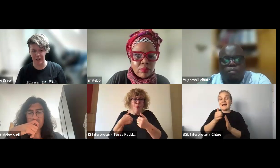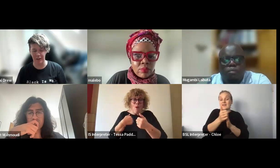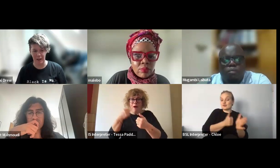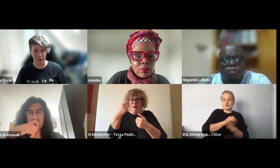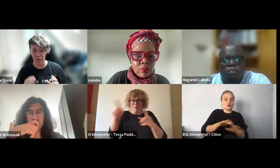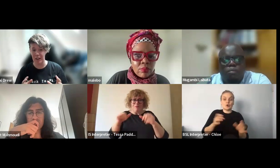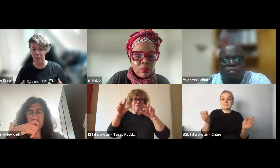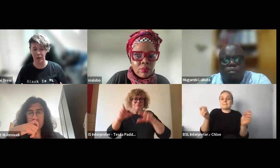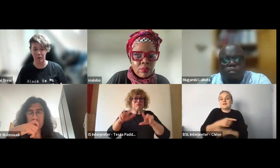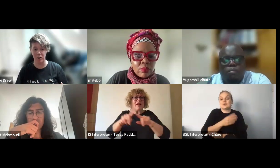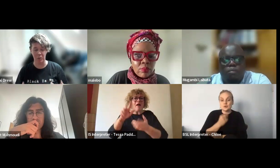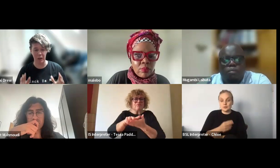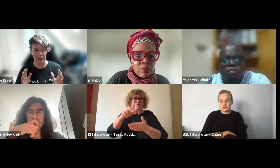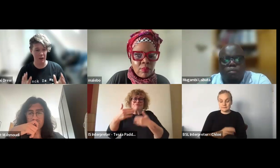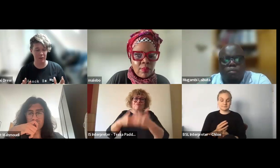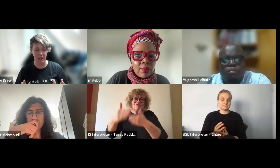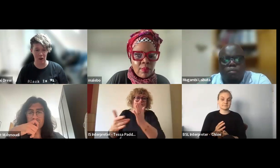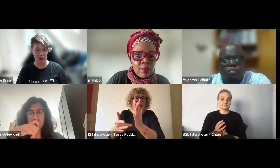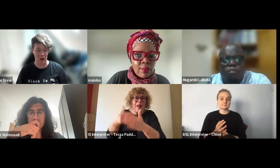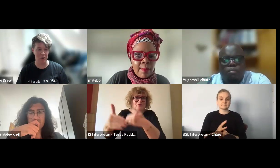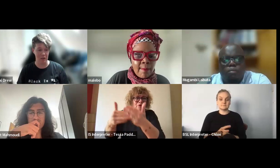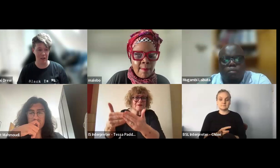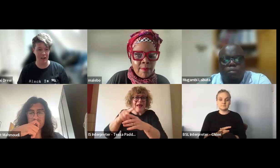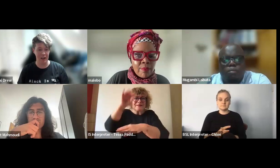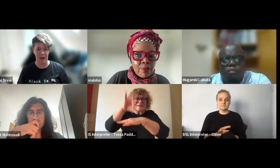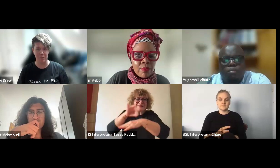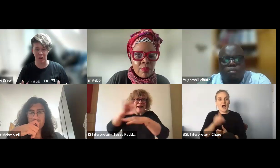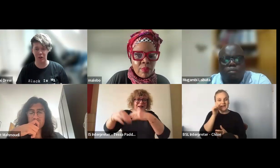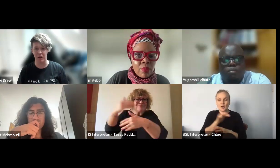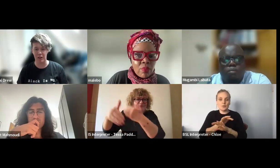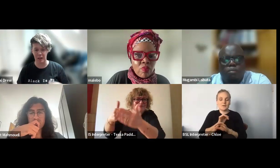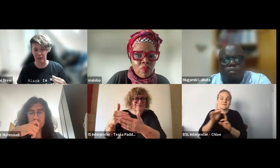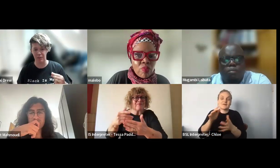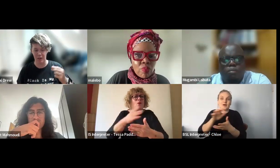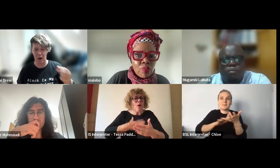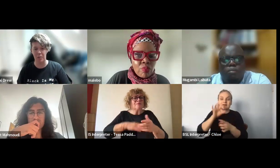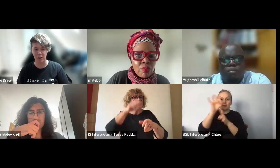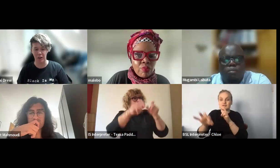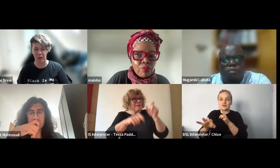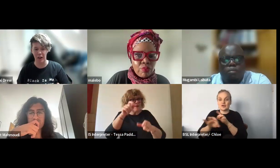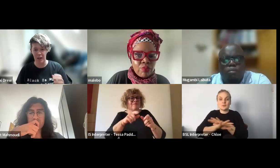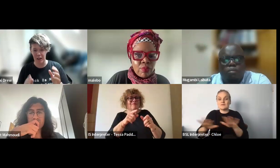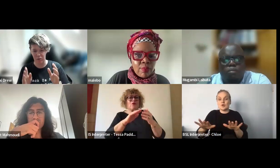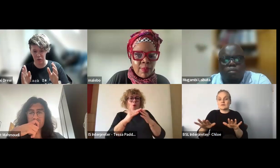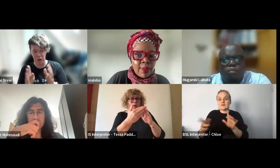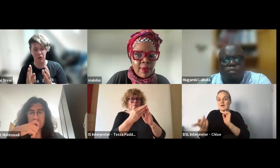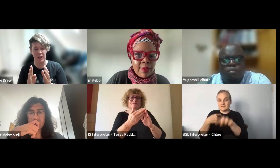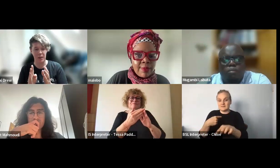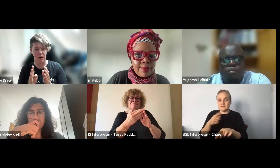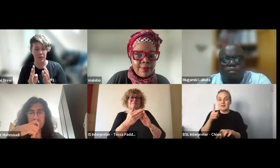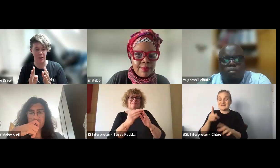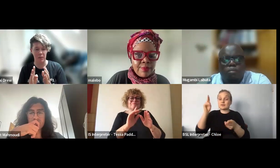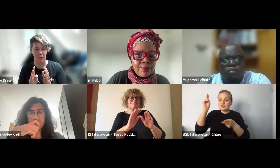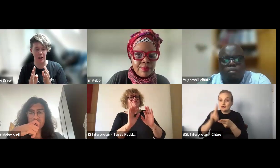that, I think, it's a really complex question, and we have definitely not answered it. And we're increasingly seeing this hype cycle is